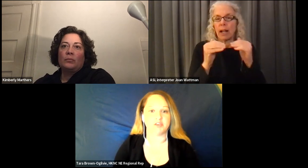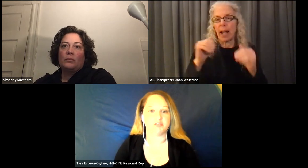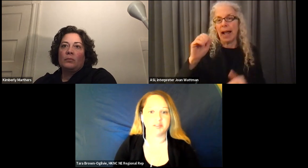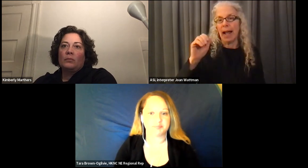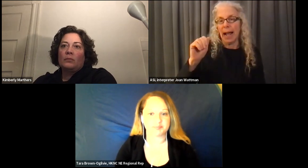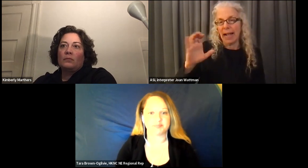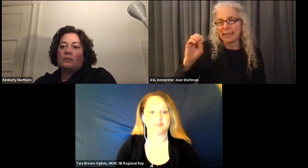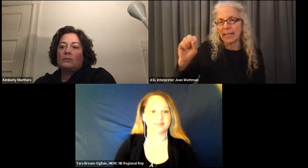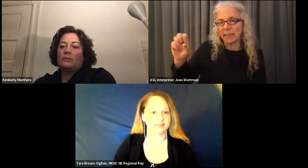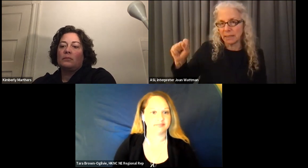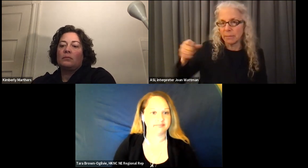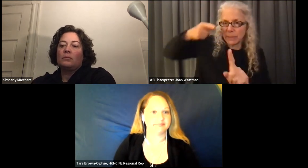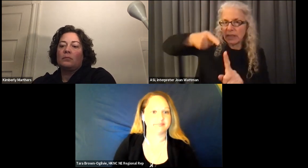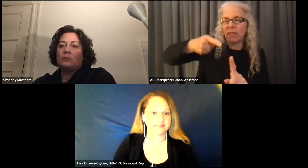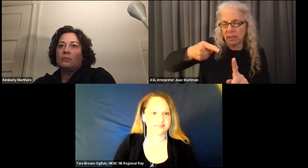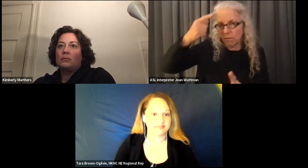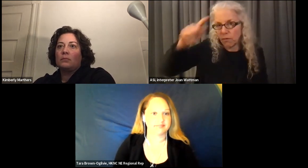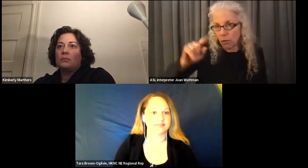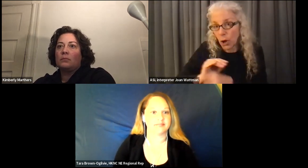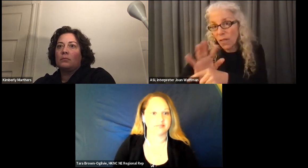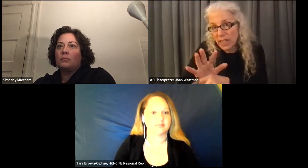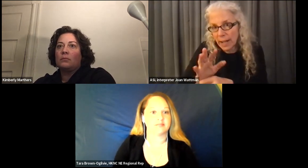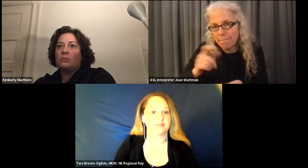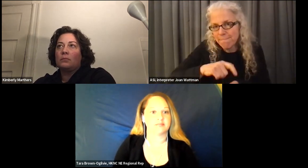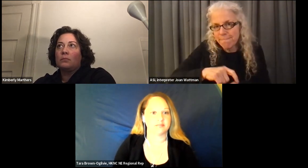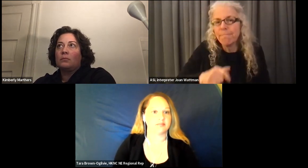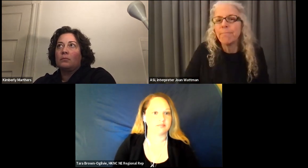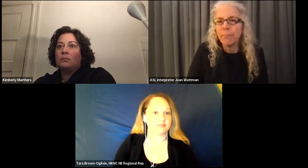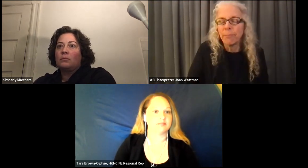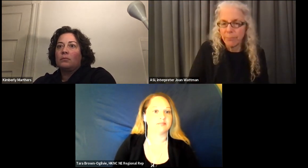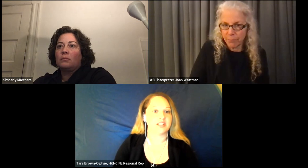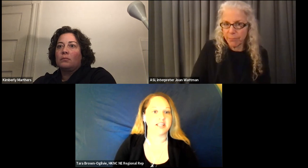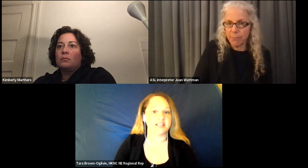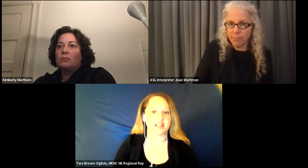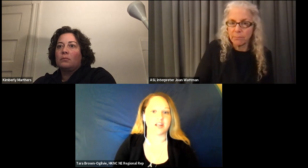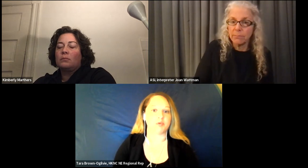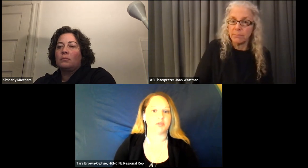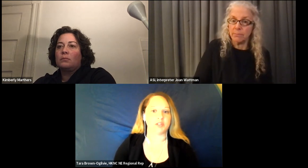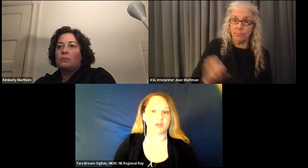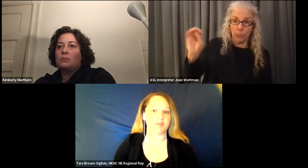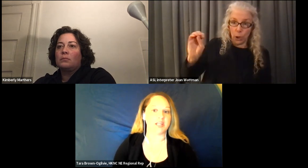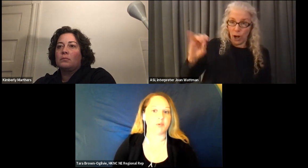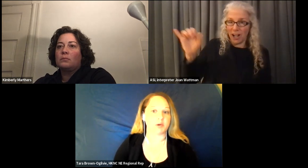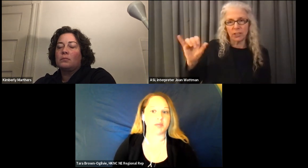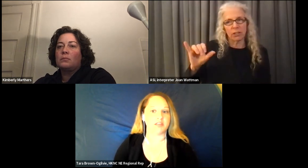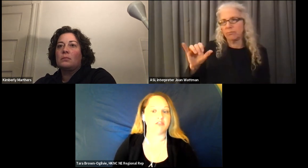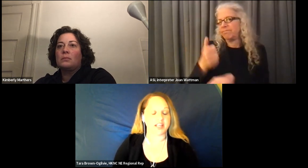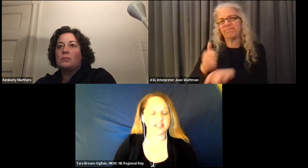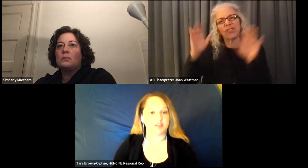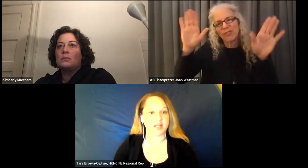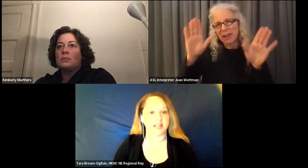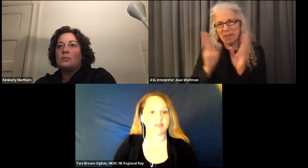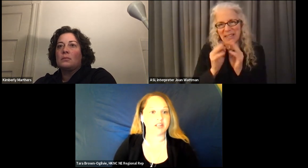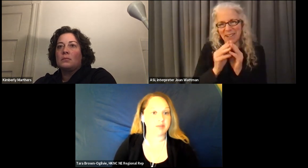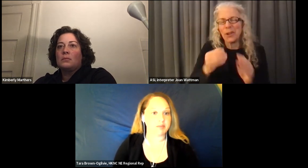specifically during COVID. And then he set up a really great meeting where we